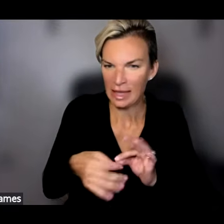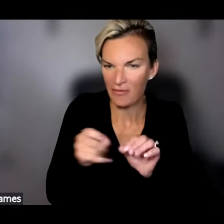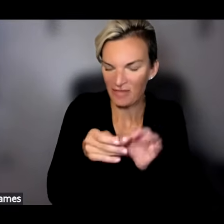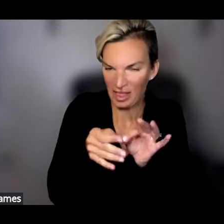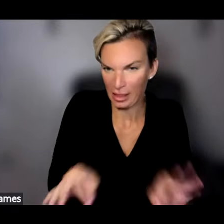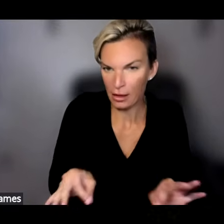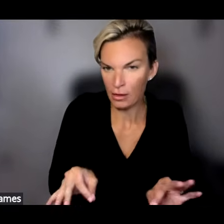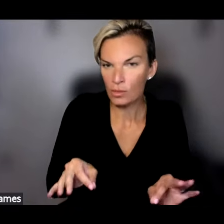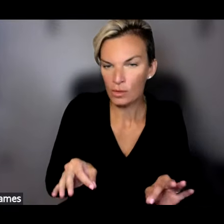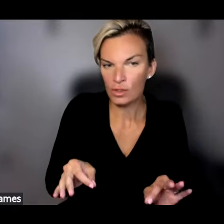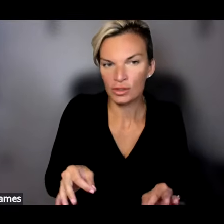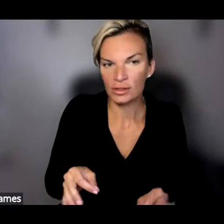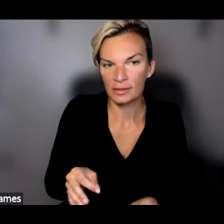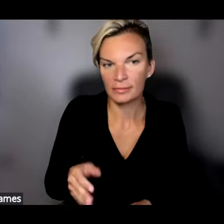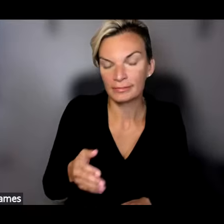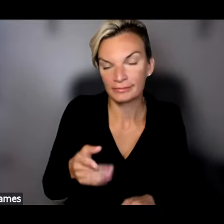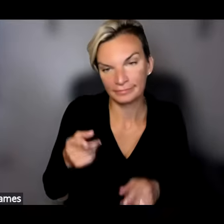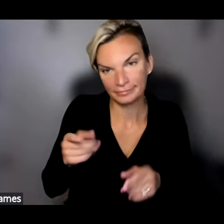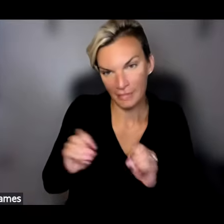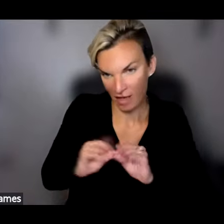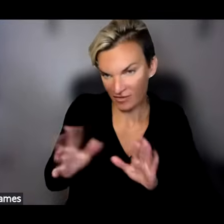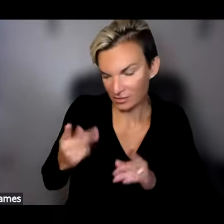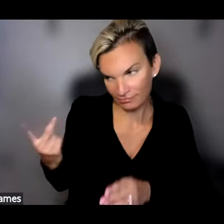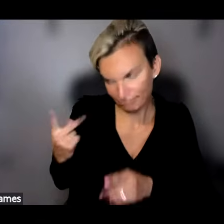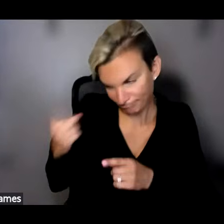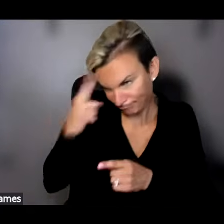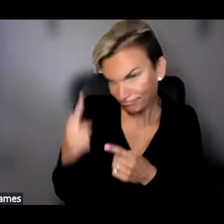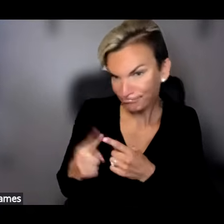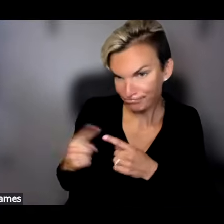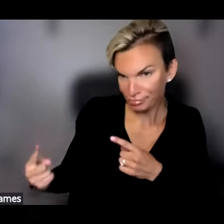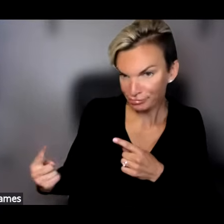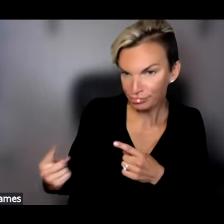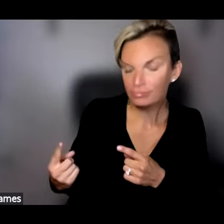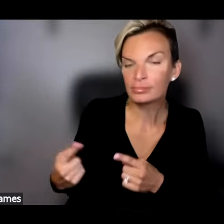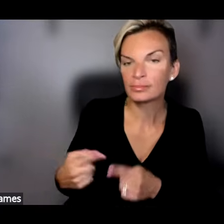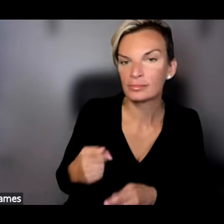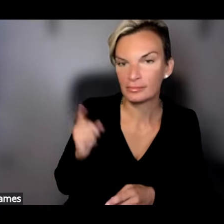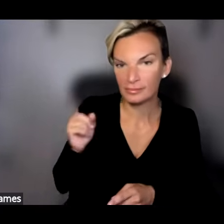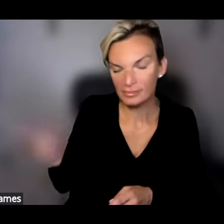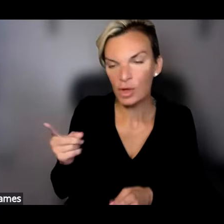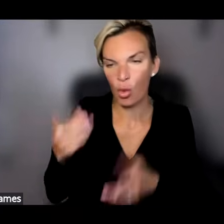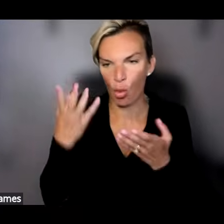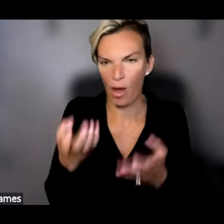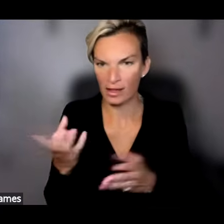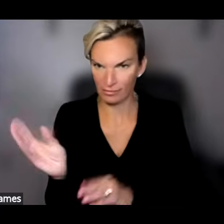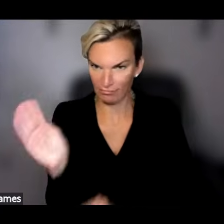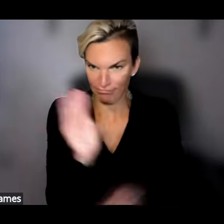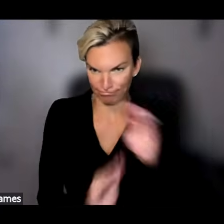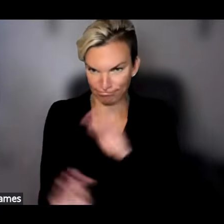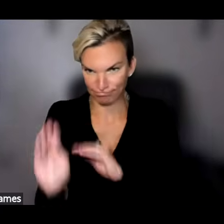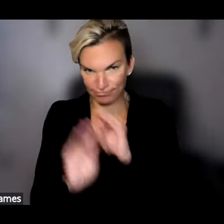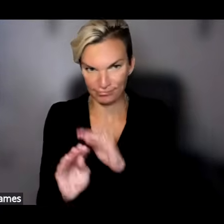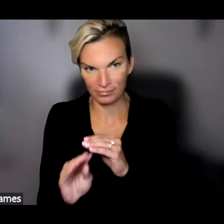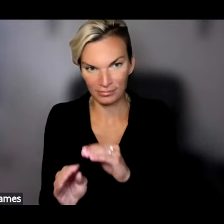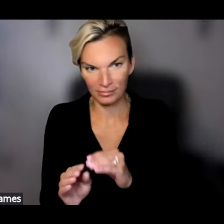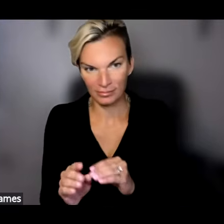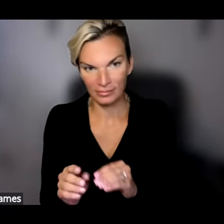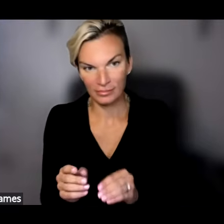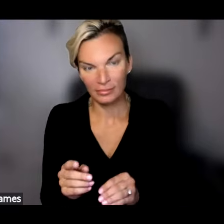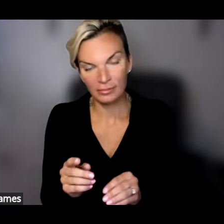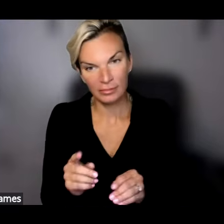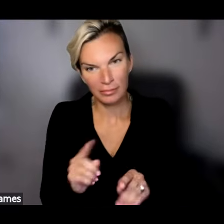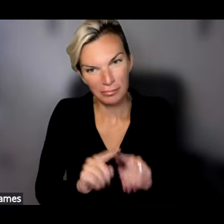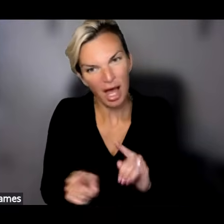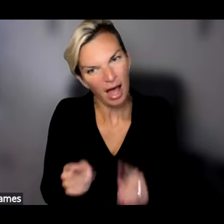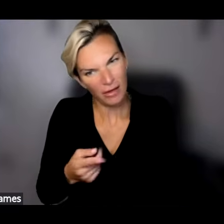my opposing counsel, suggests a change to the ordering, but otherwise seem to agree on not